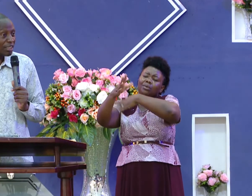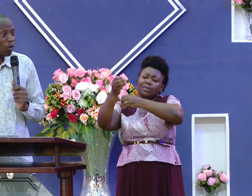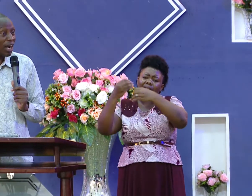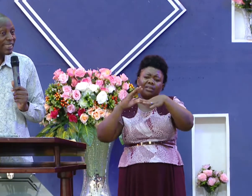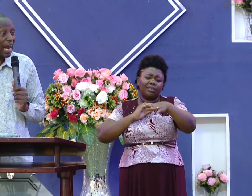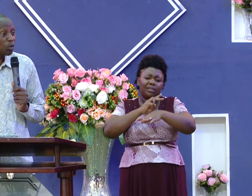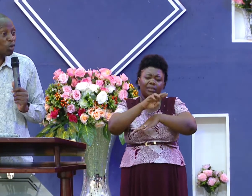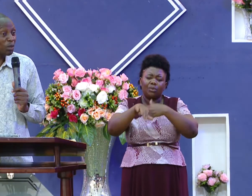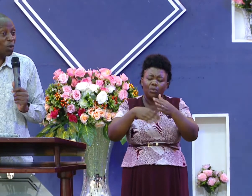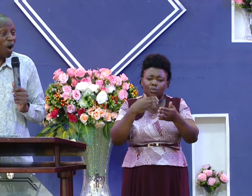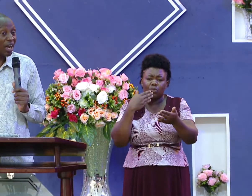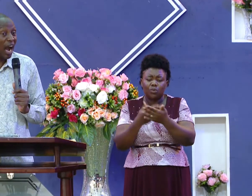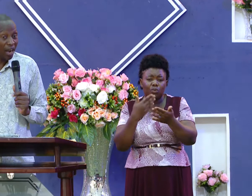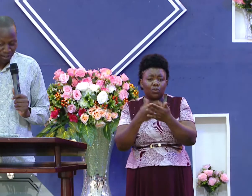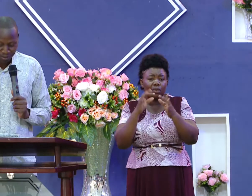Hey,